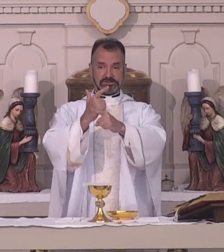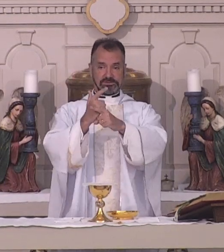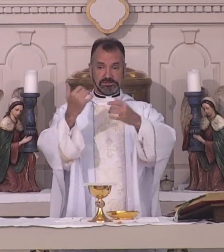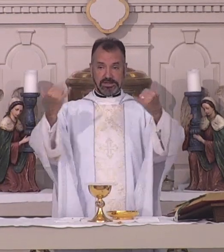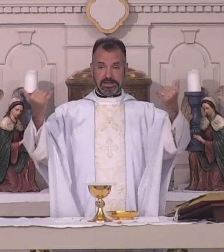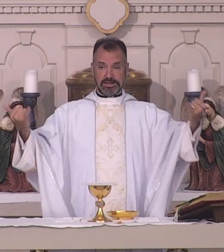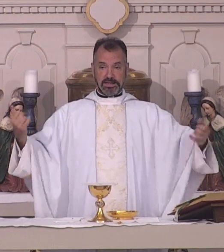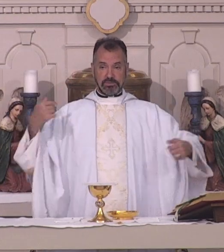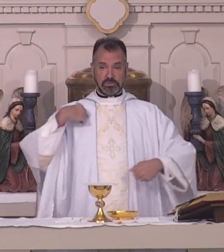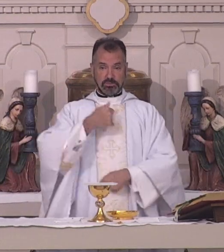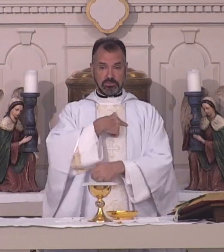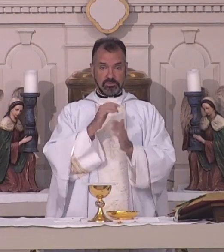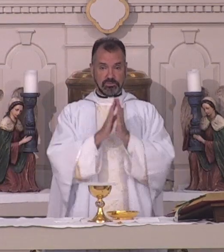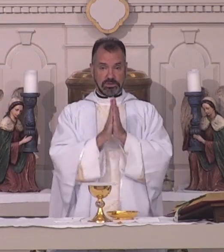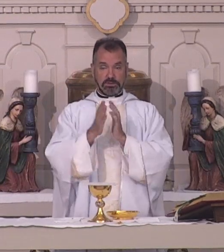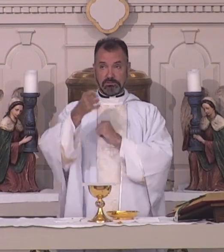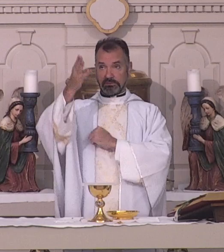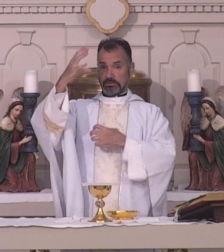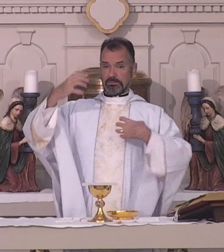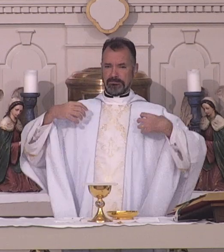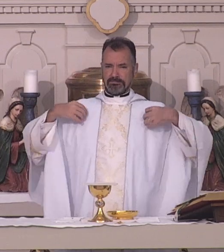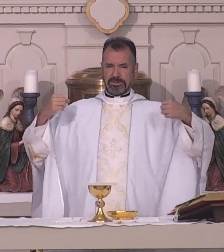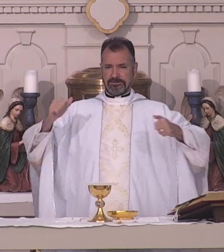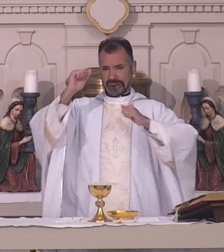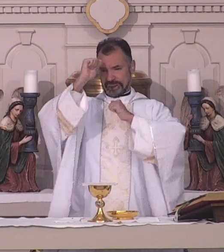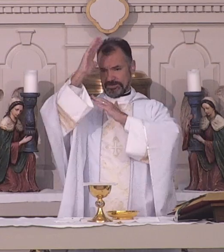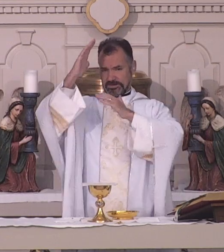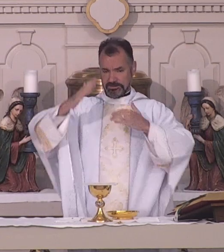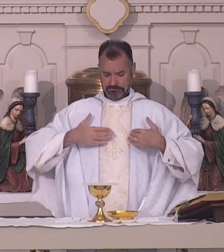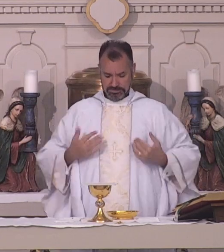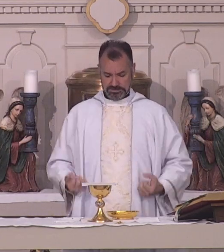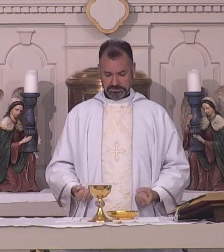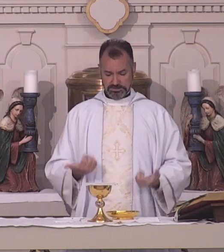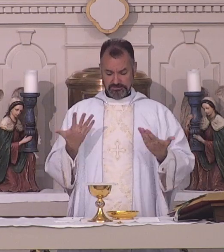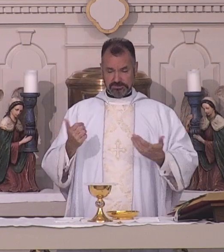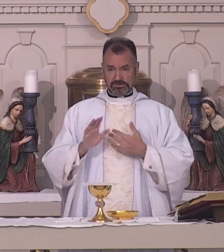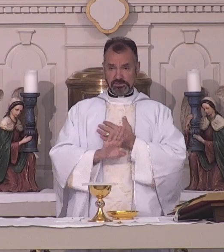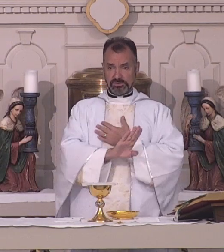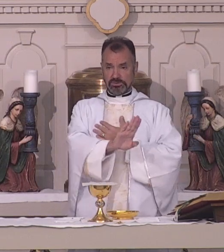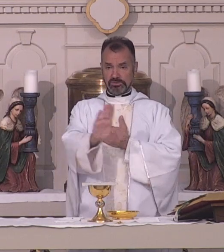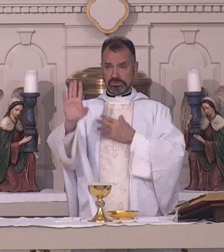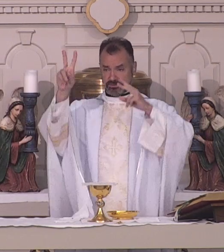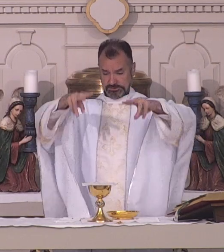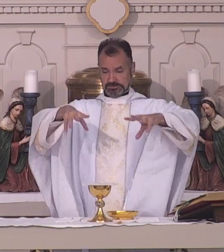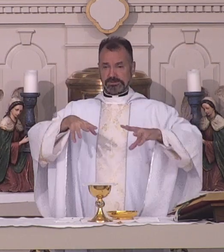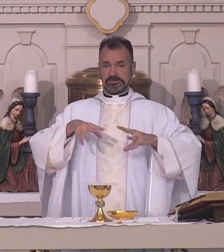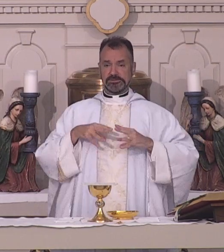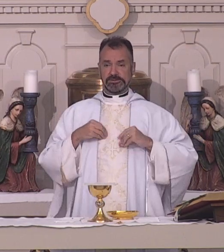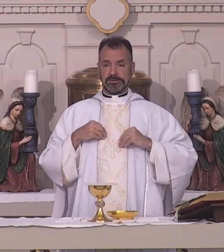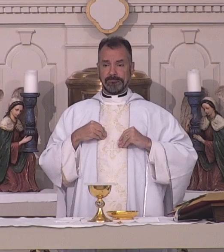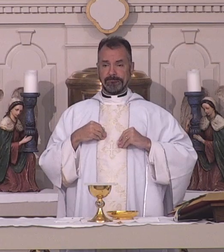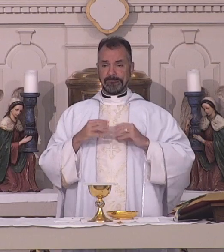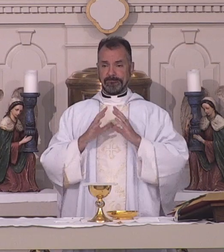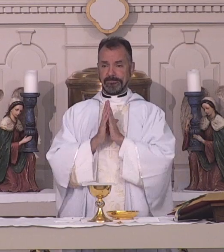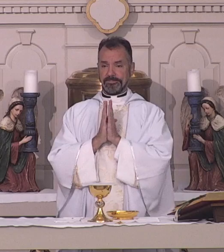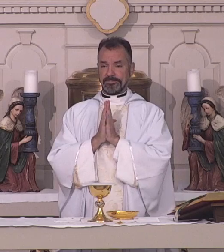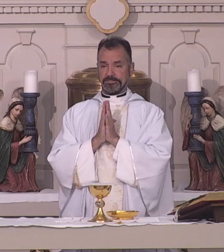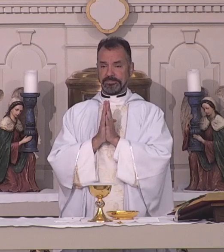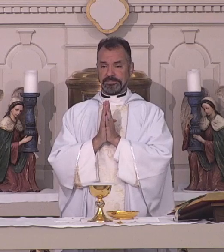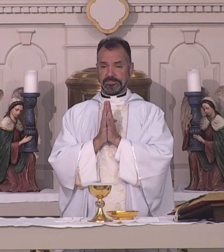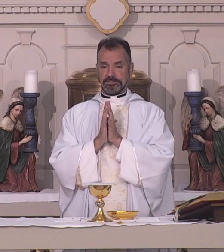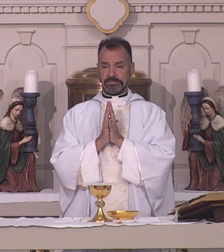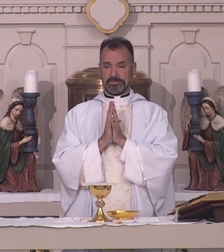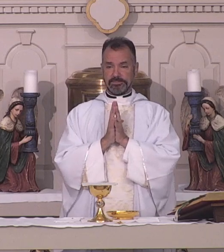Pray, brothers and sisters, that my sacrifice and yours may be acceptable to God, the Almighty Father.